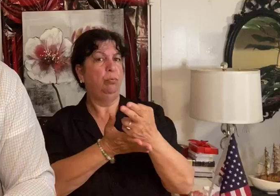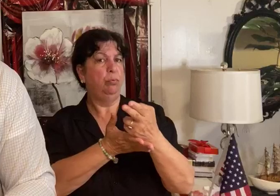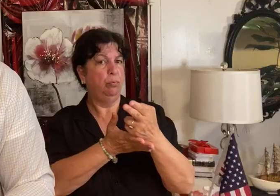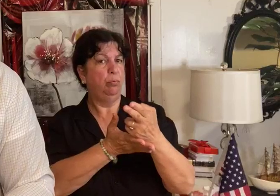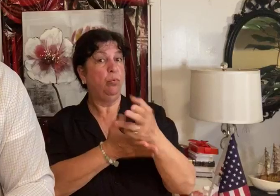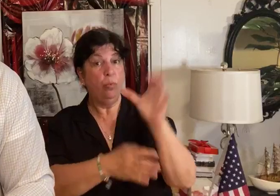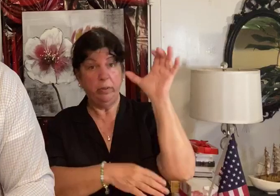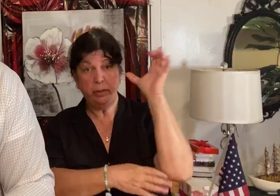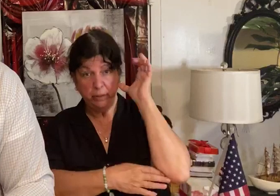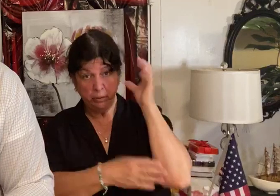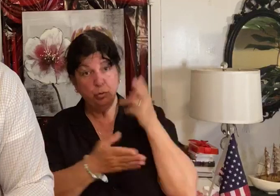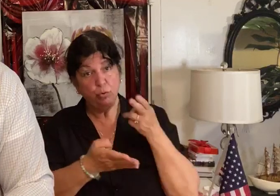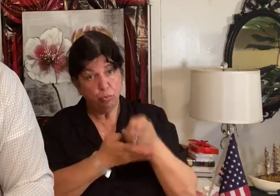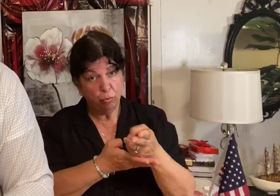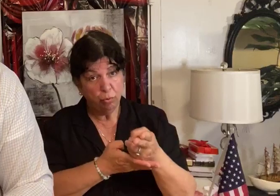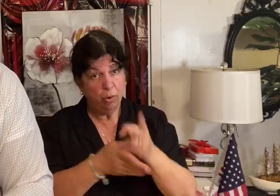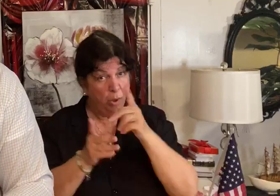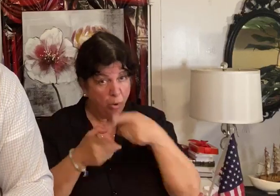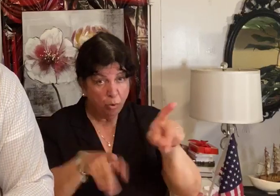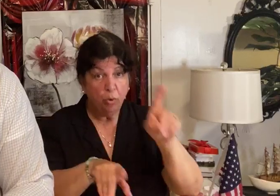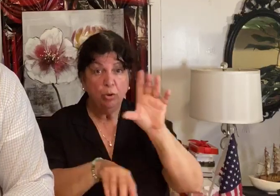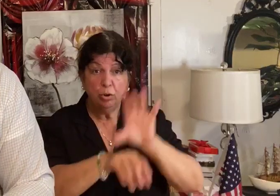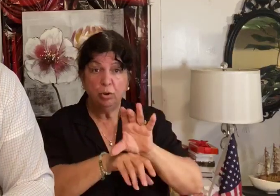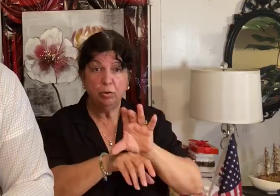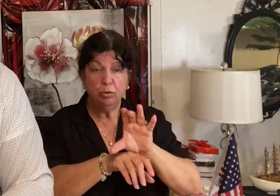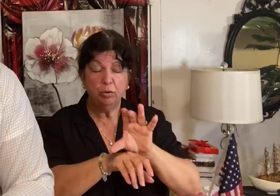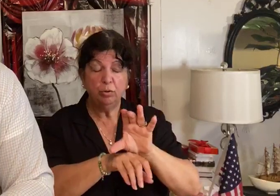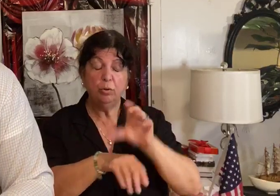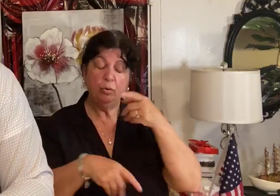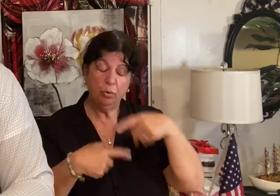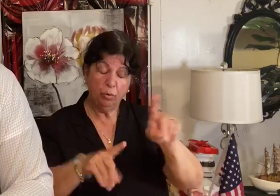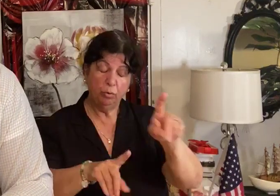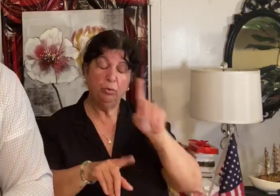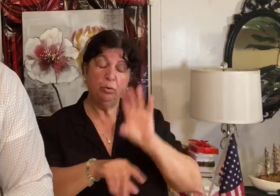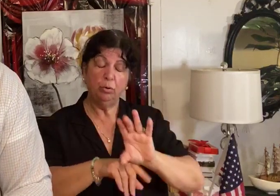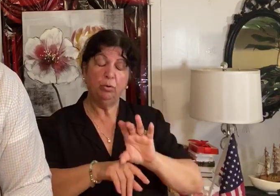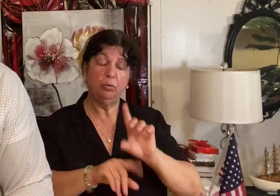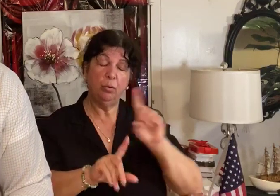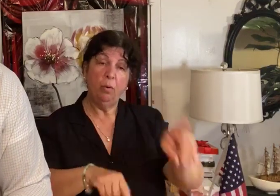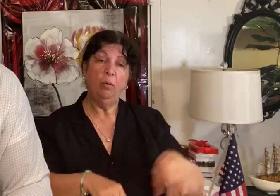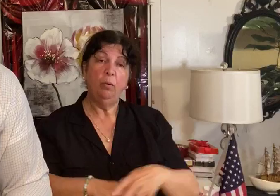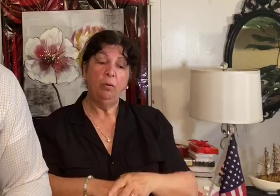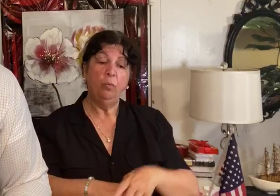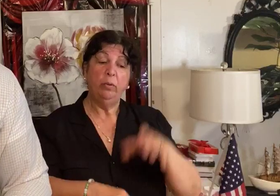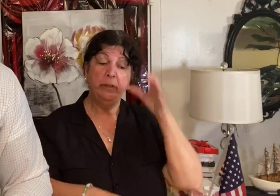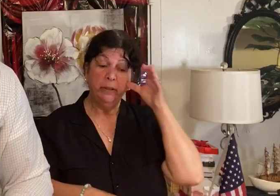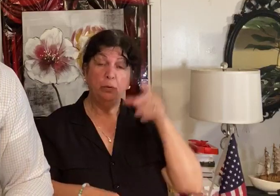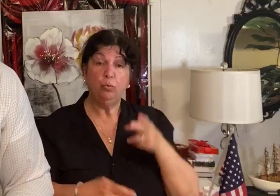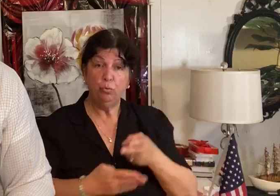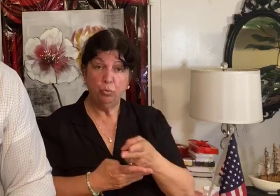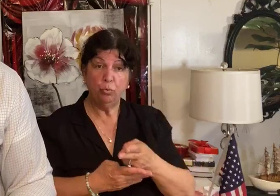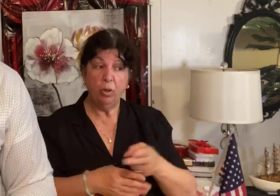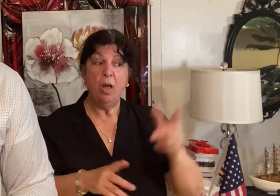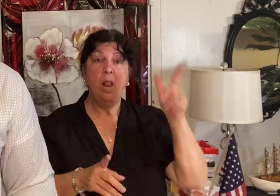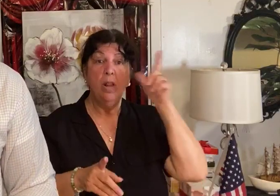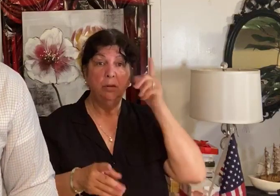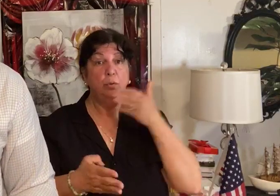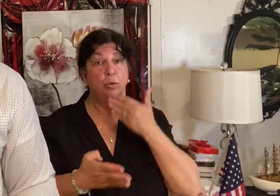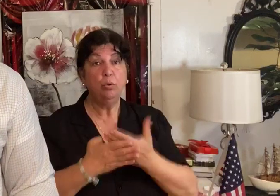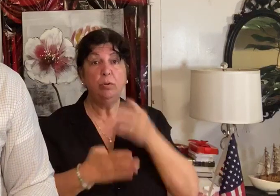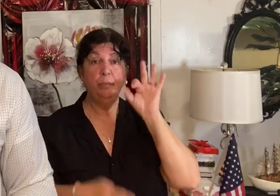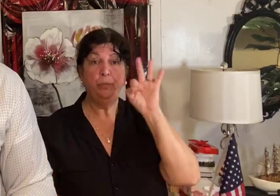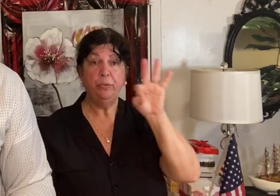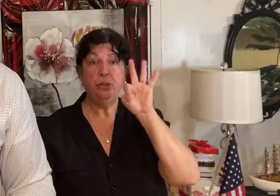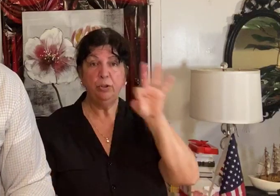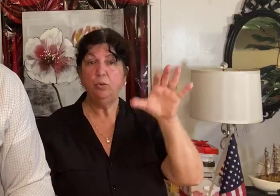want to hear the truth? Go to church. Go to church. You want to hear the truth? Listen to good preaching